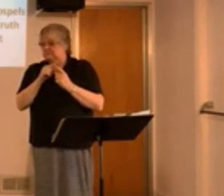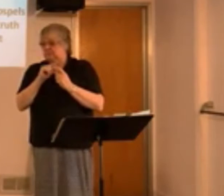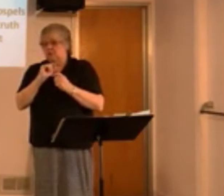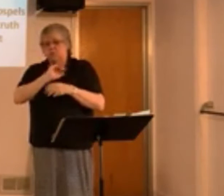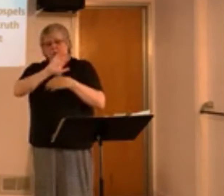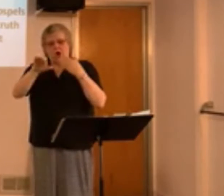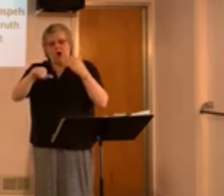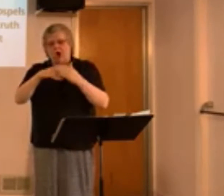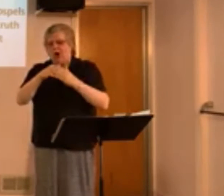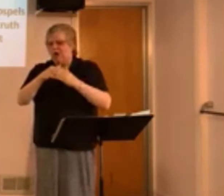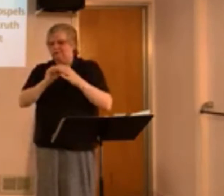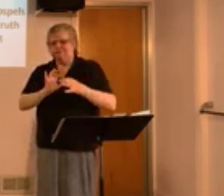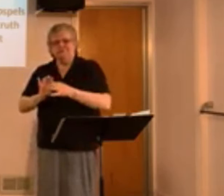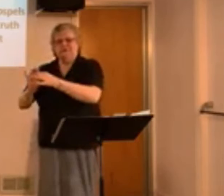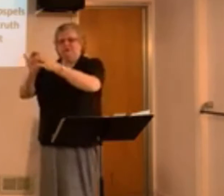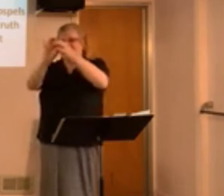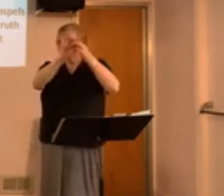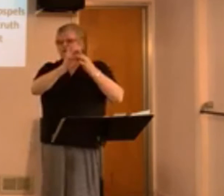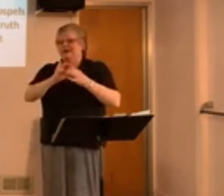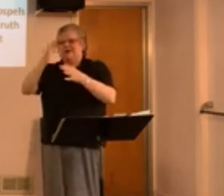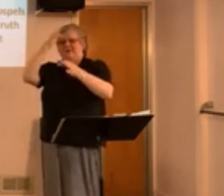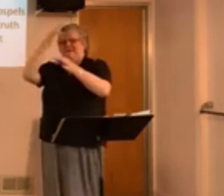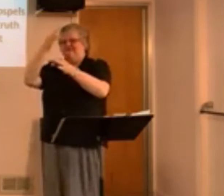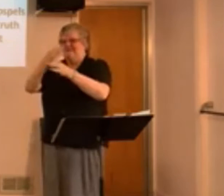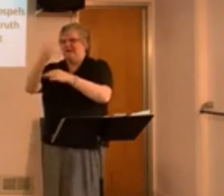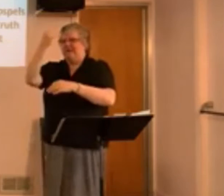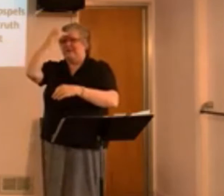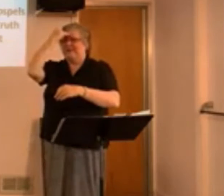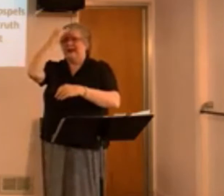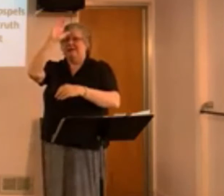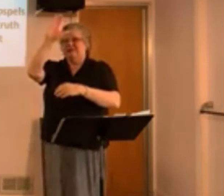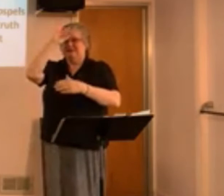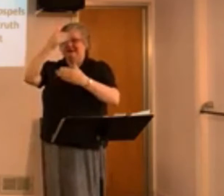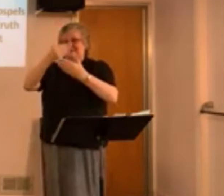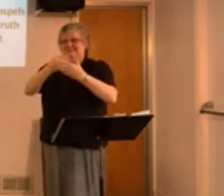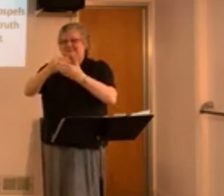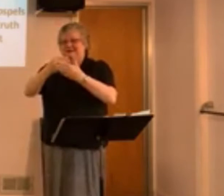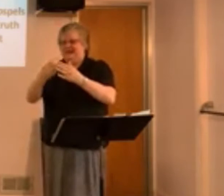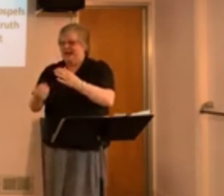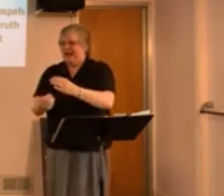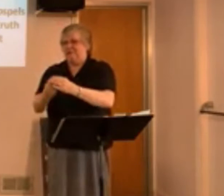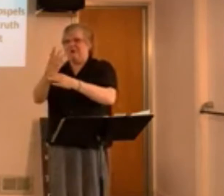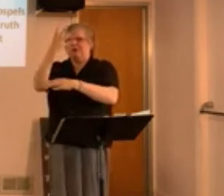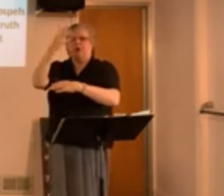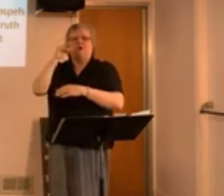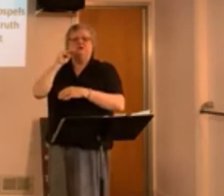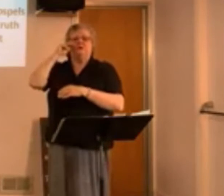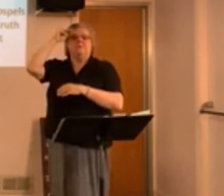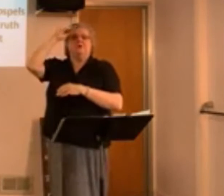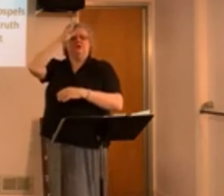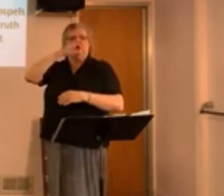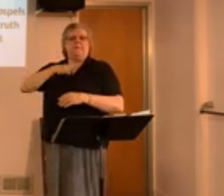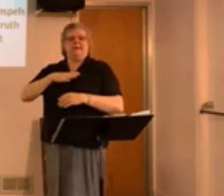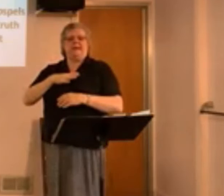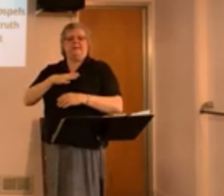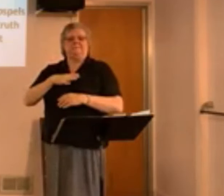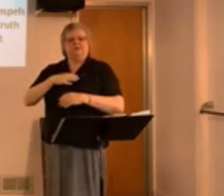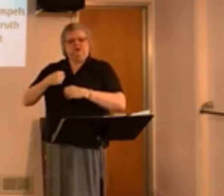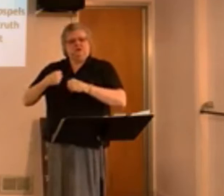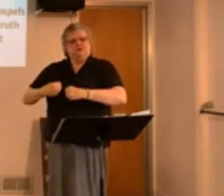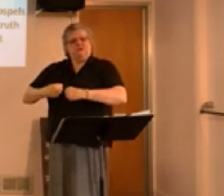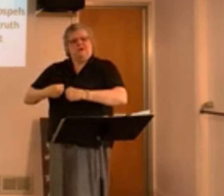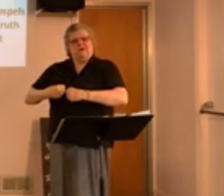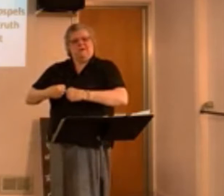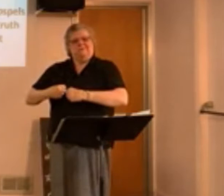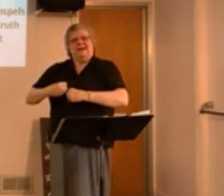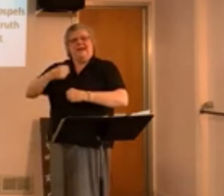we all reach unity of the faith and the knowledge of God's Son, growing into a mature man with a stature